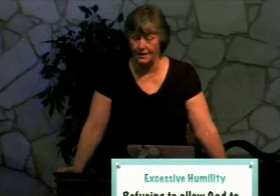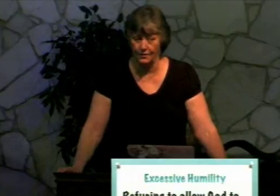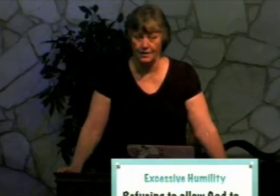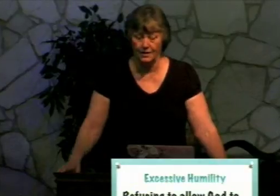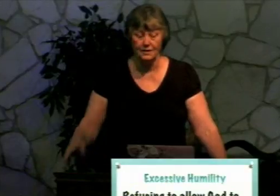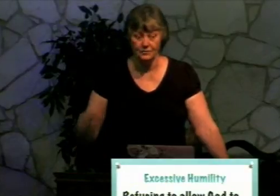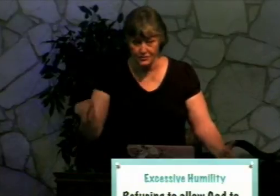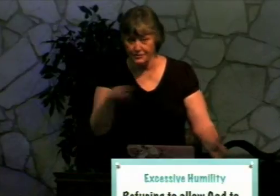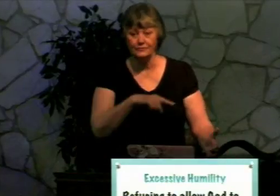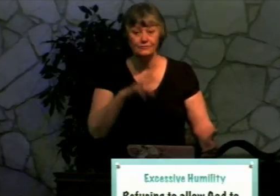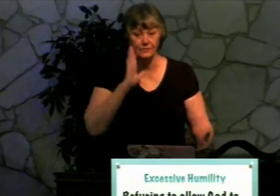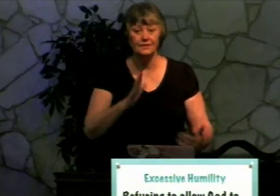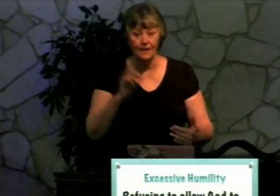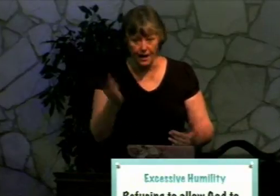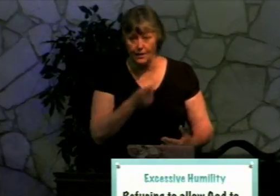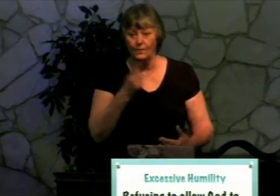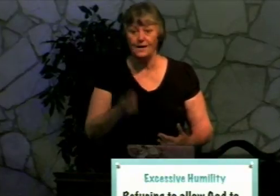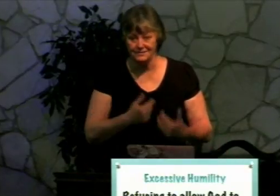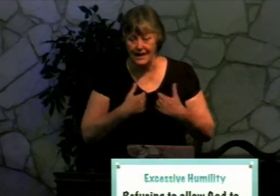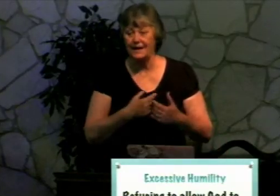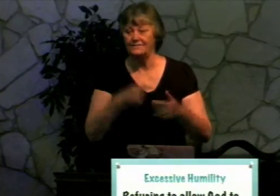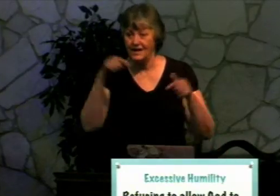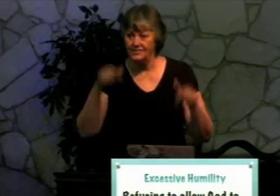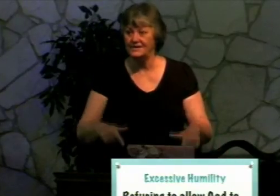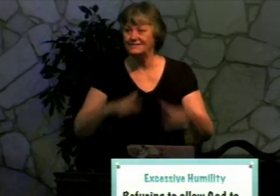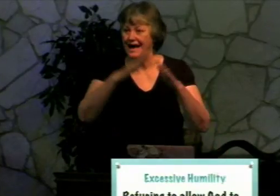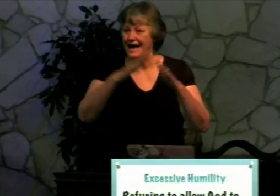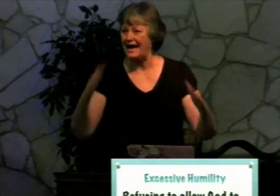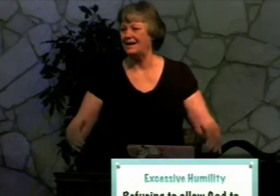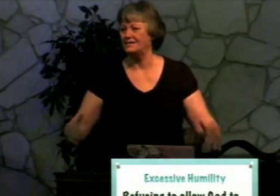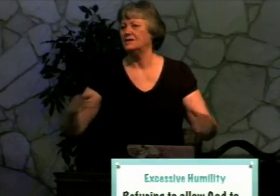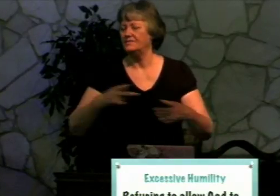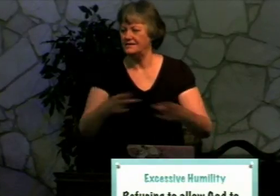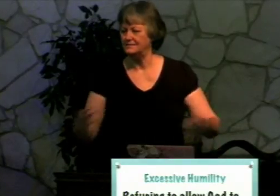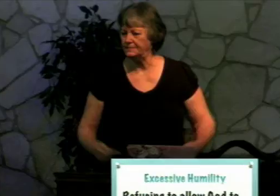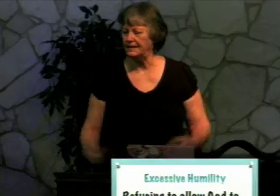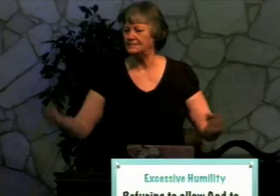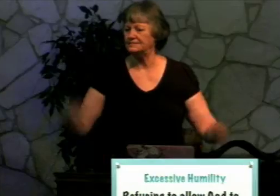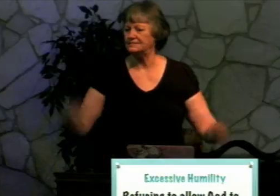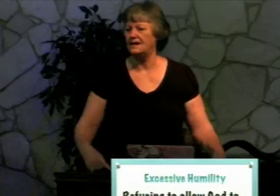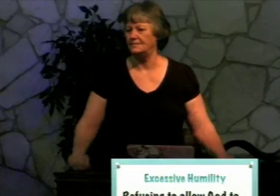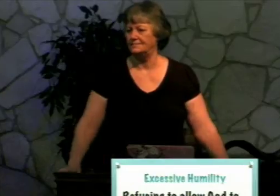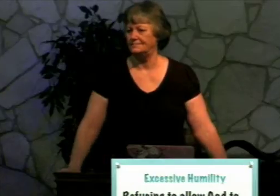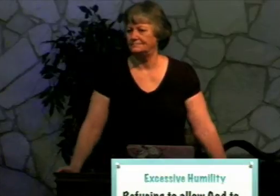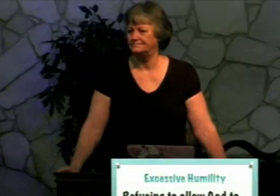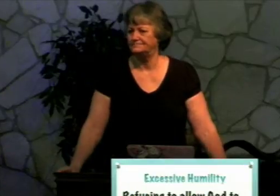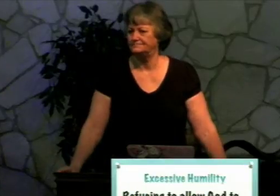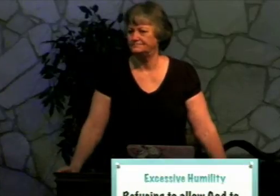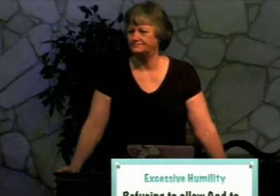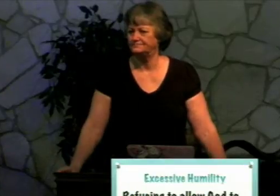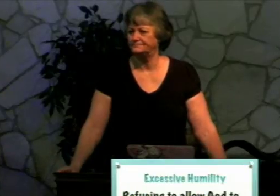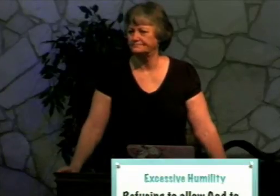You know, you will always have this house, this place to come.